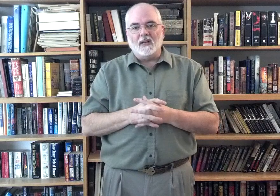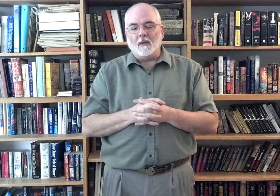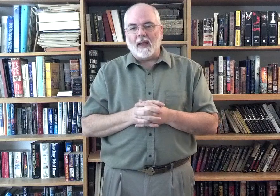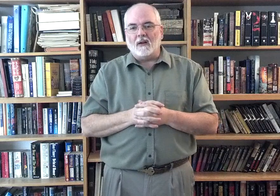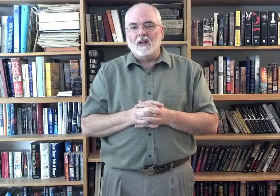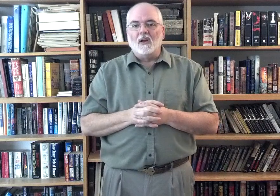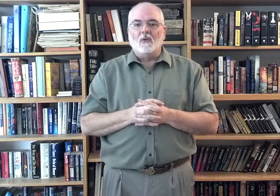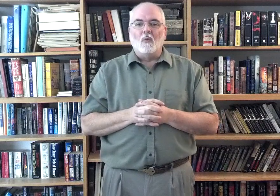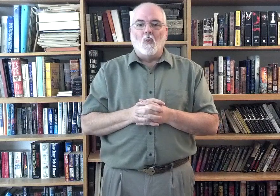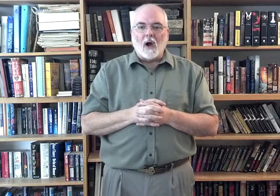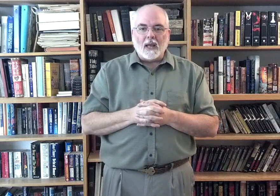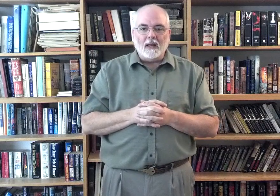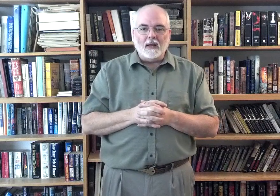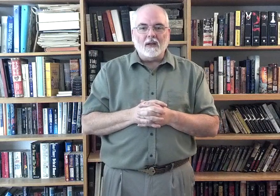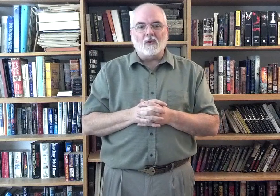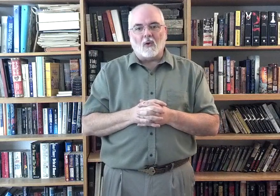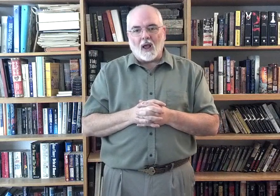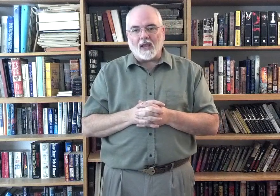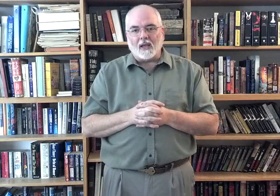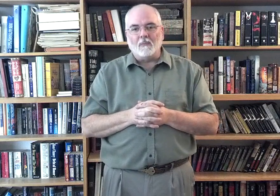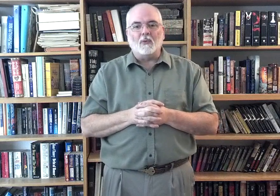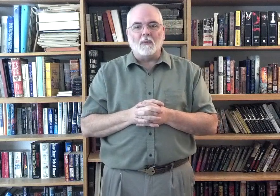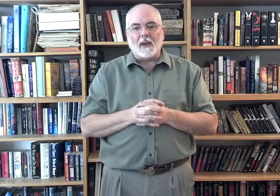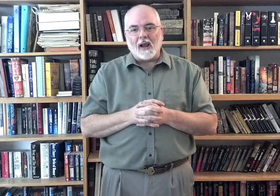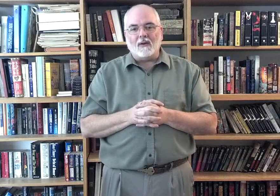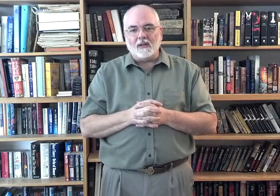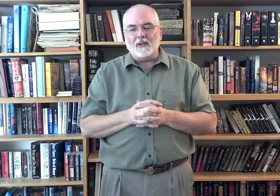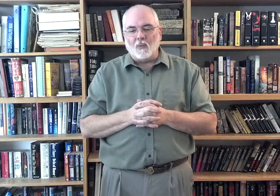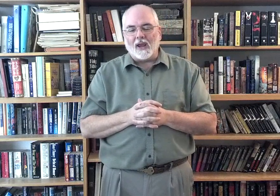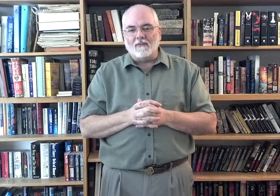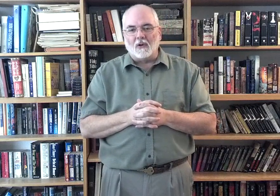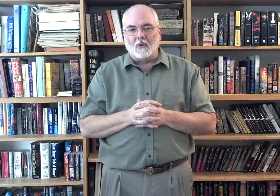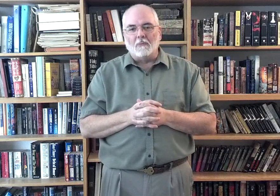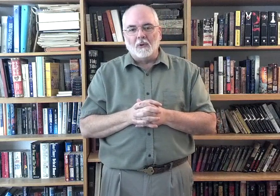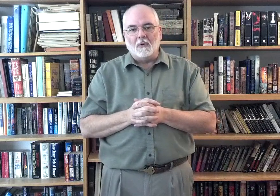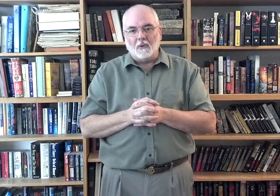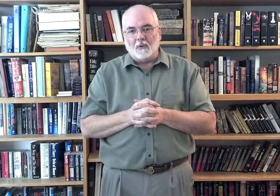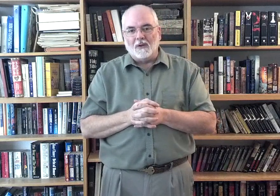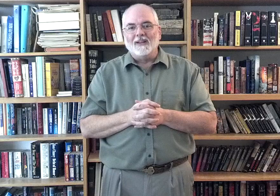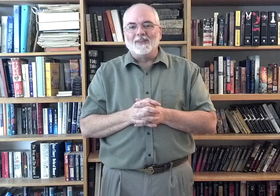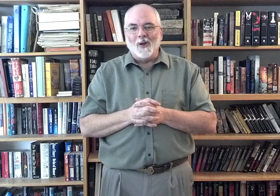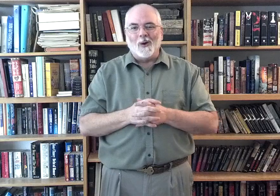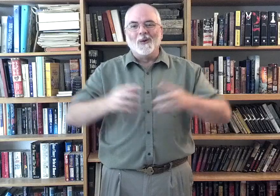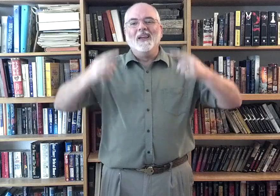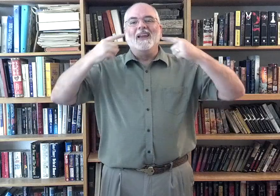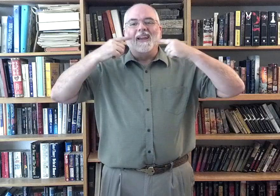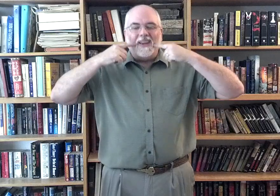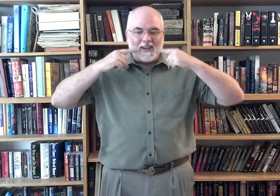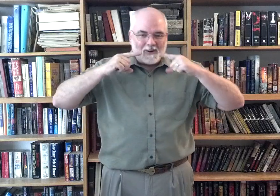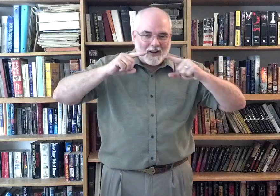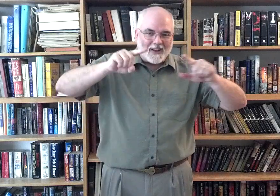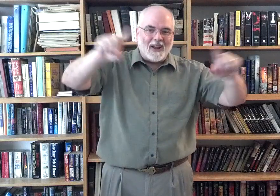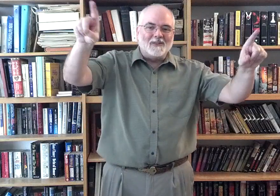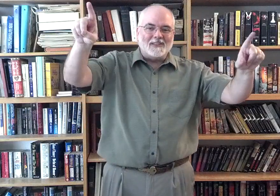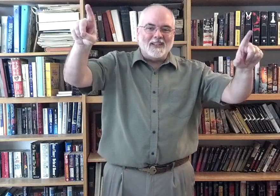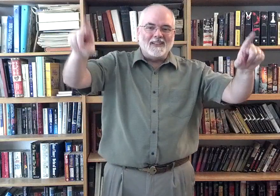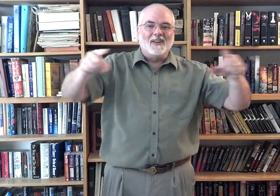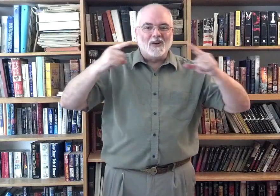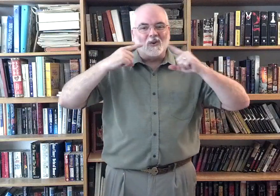out whining and crying, prepare ye the way of the Lord, boo-hoo. No, he announced it,